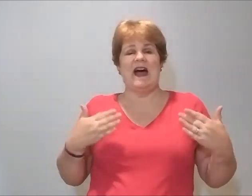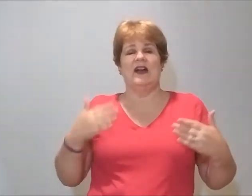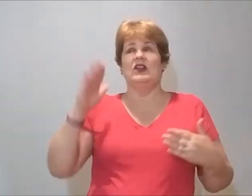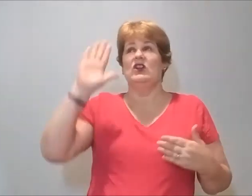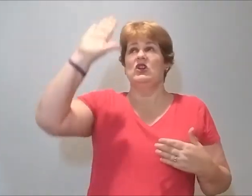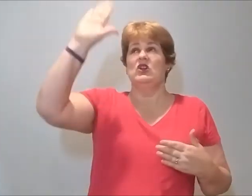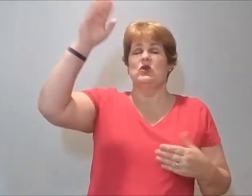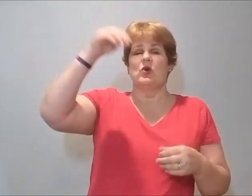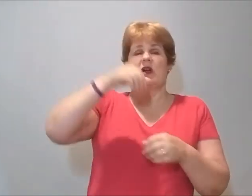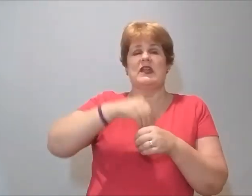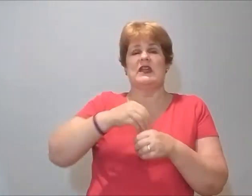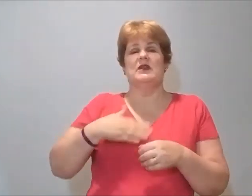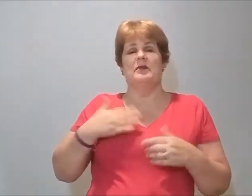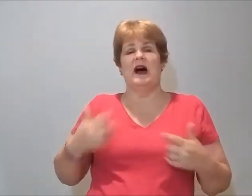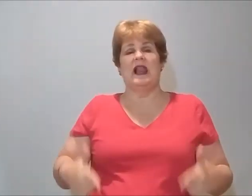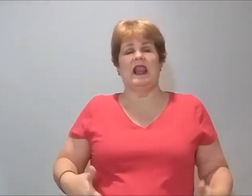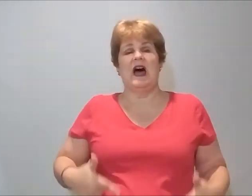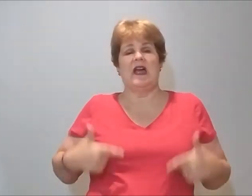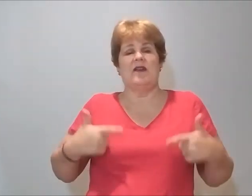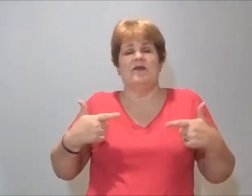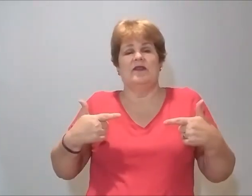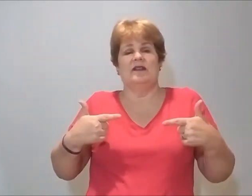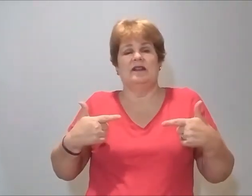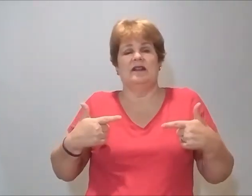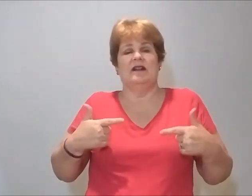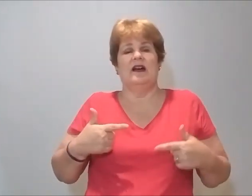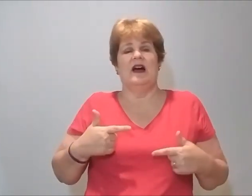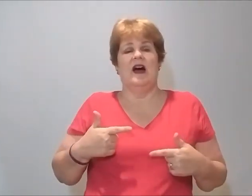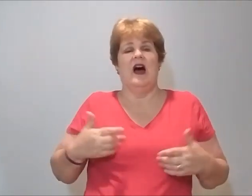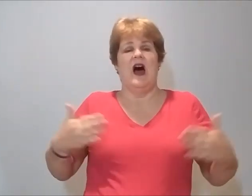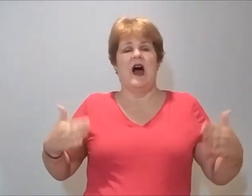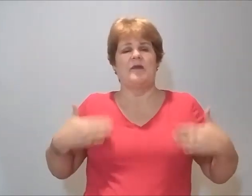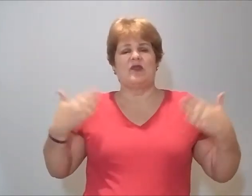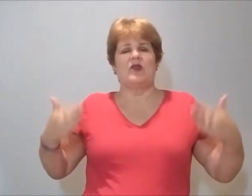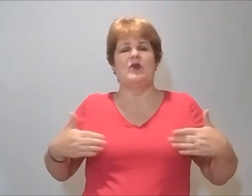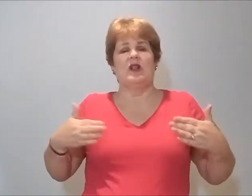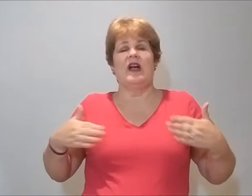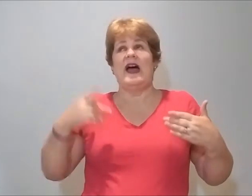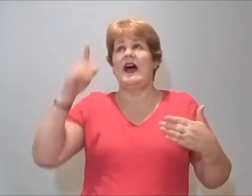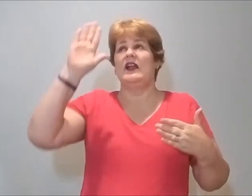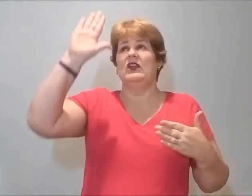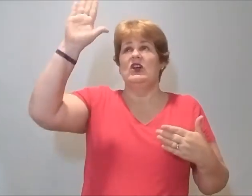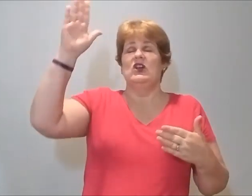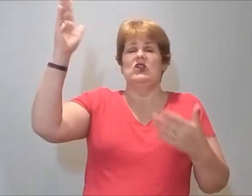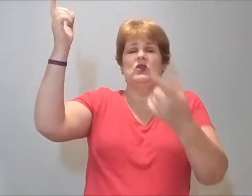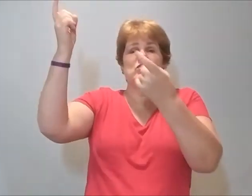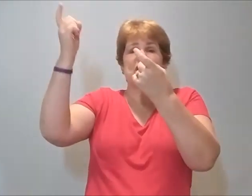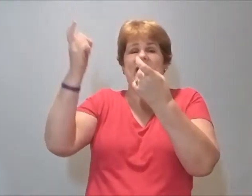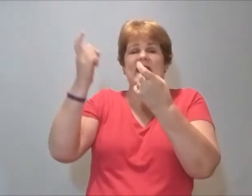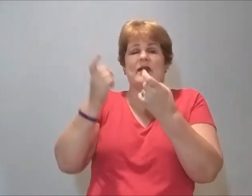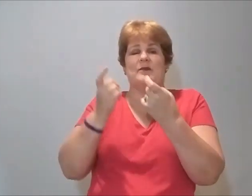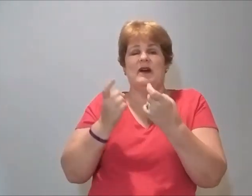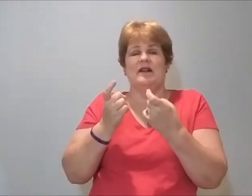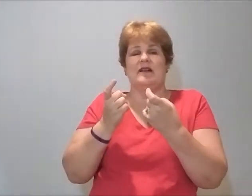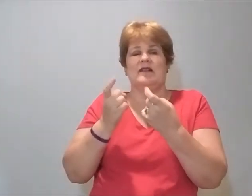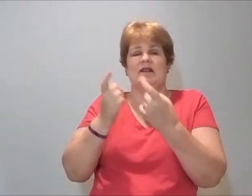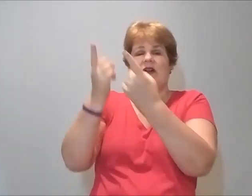glad you're in my life. I'm so glad you came.